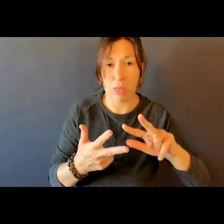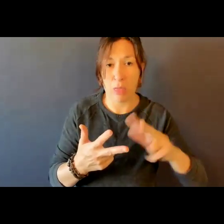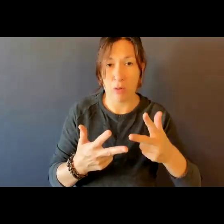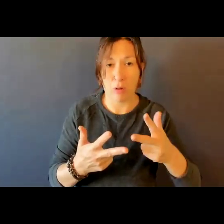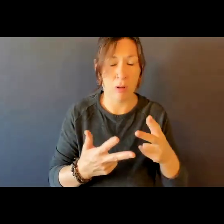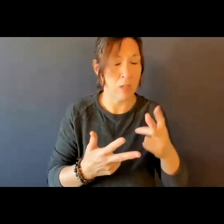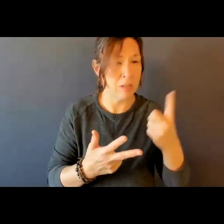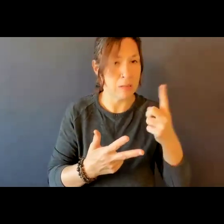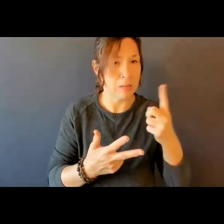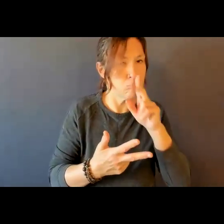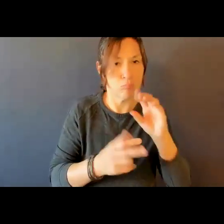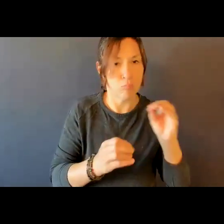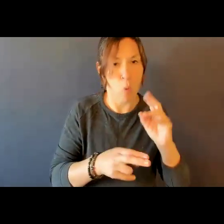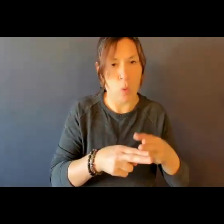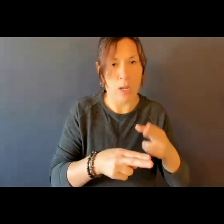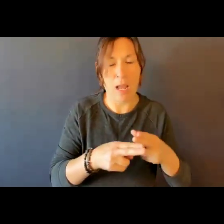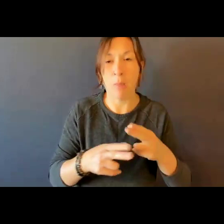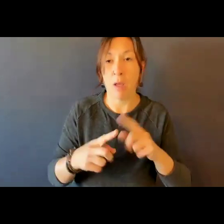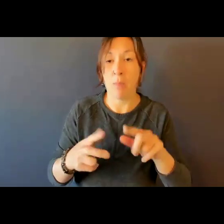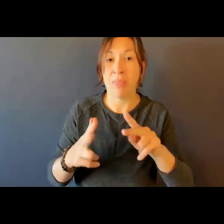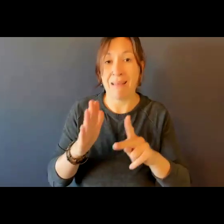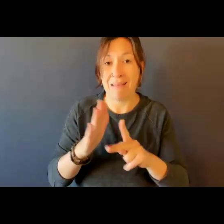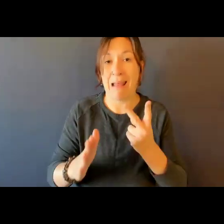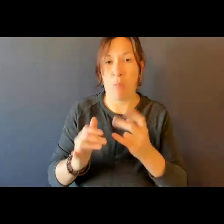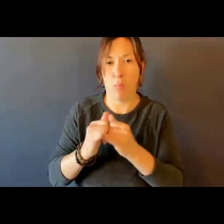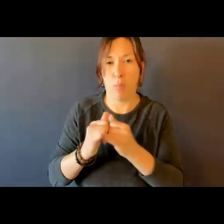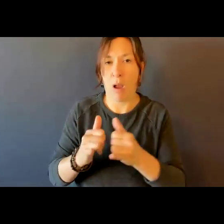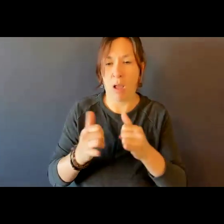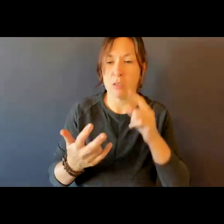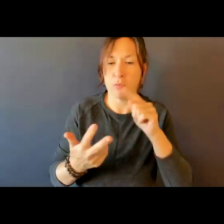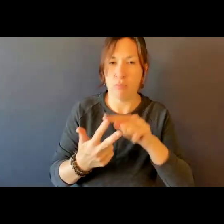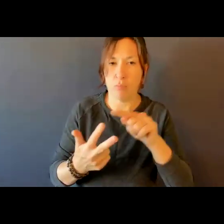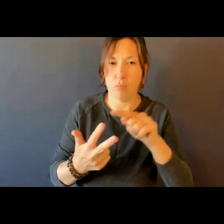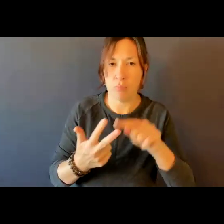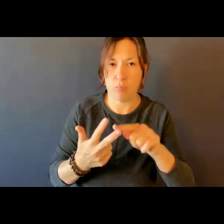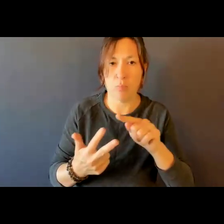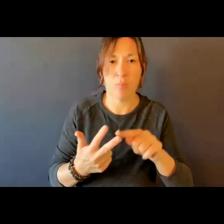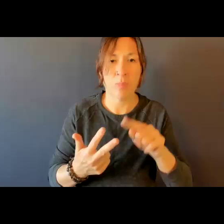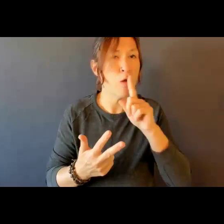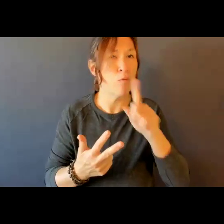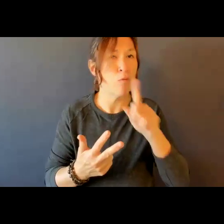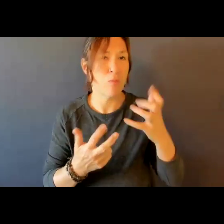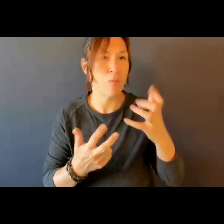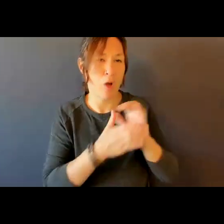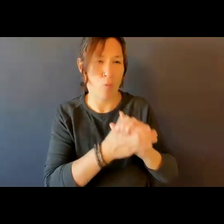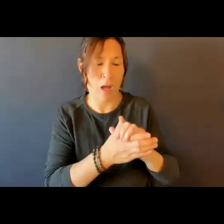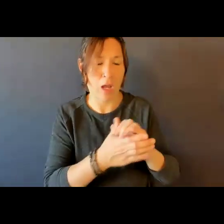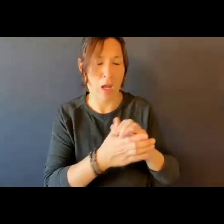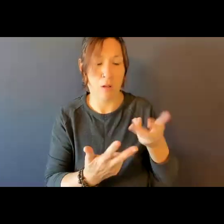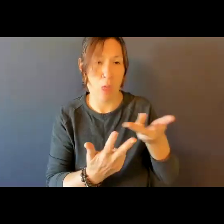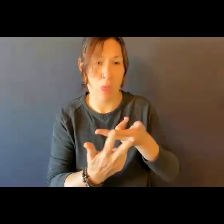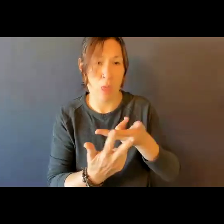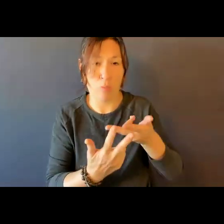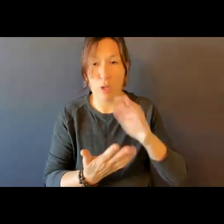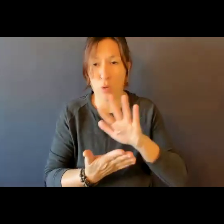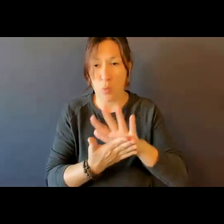like to also congratulate all 3 of the schools, not just the Manhunt, for their dedication and success in